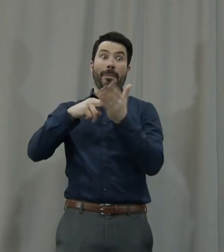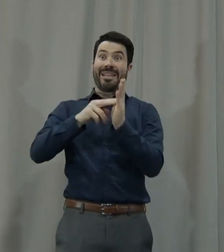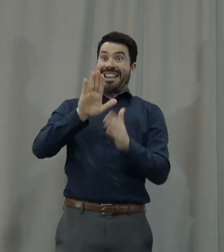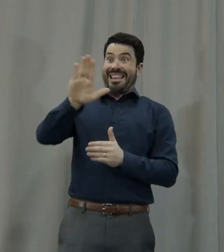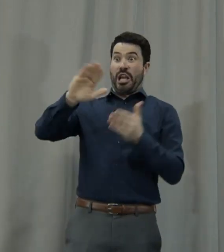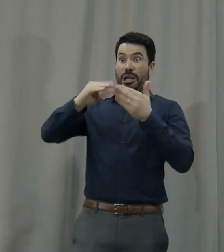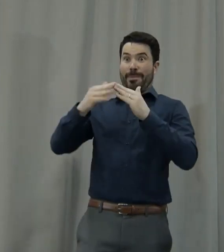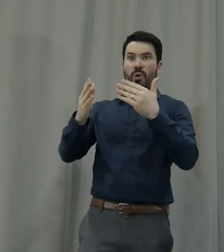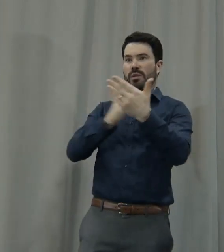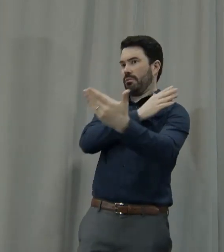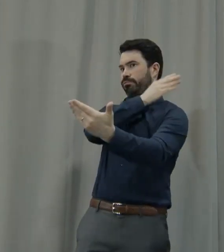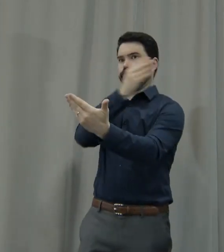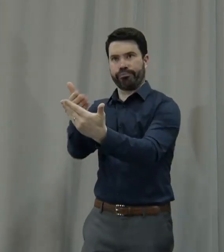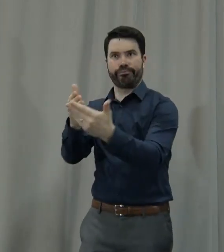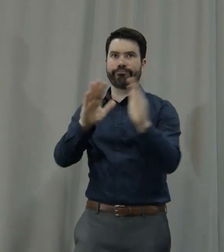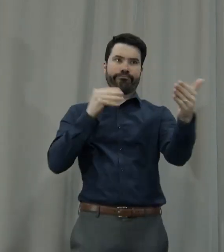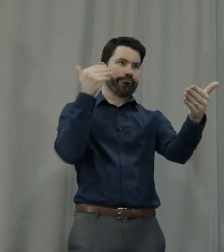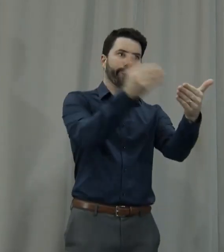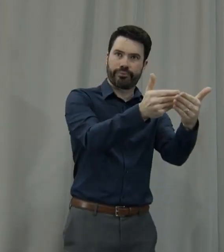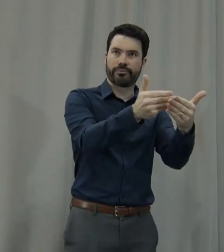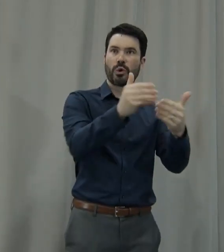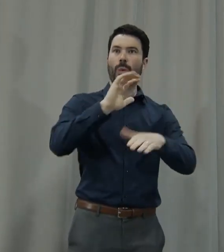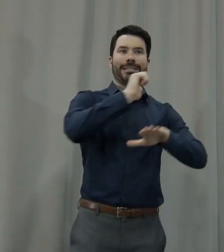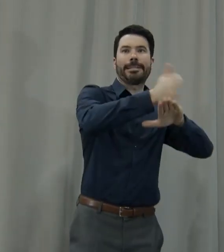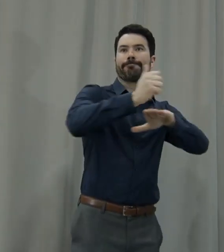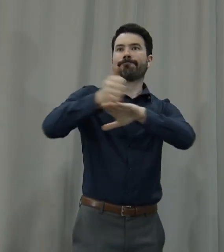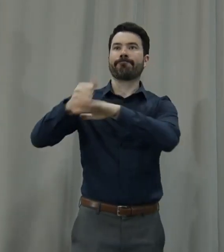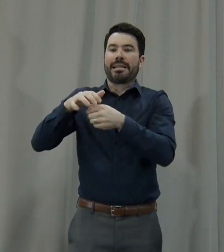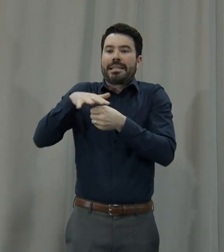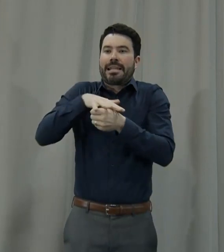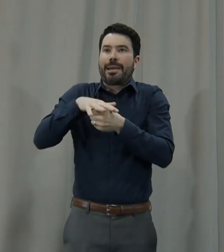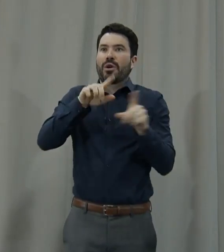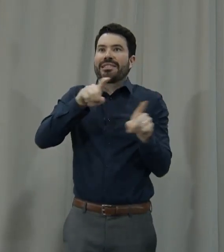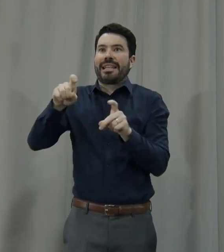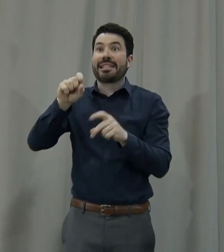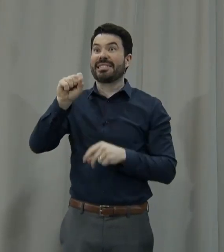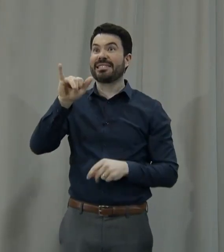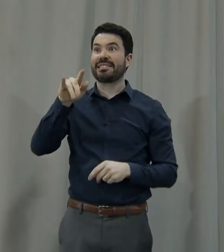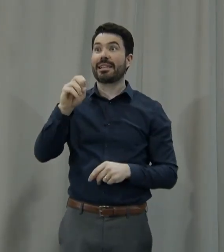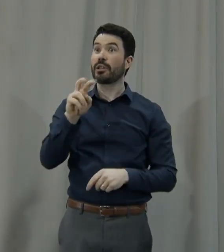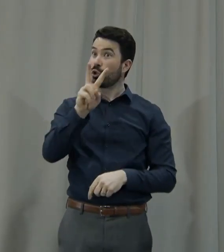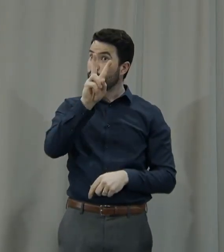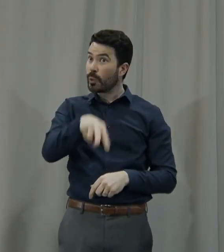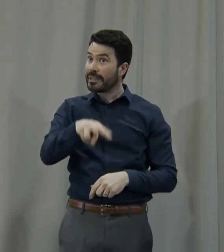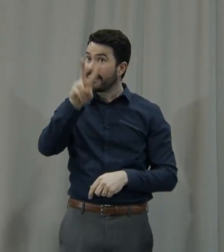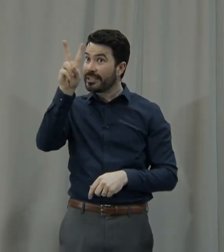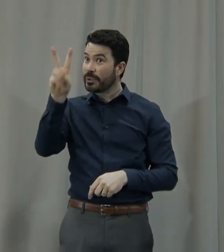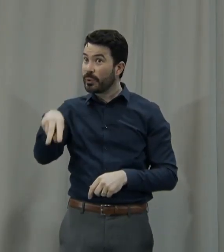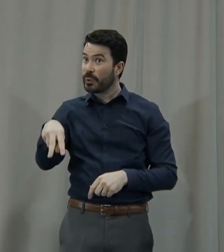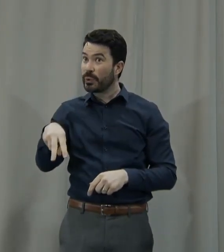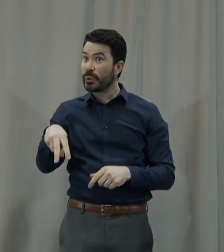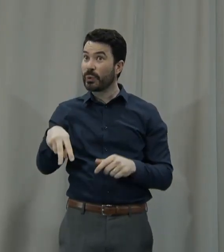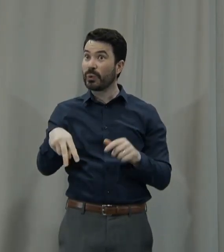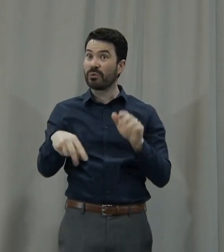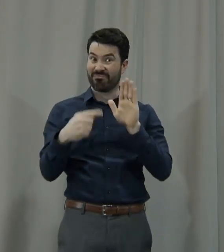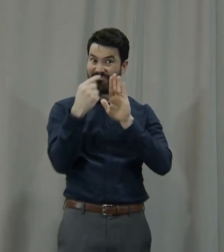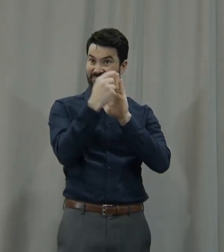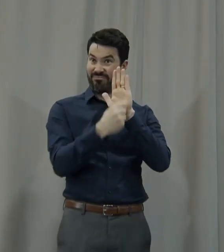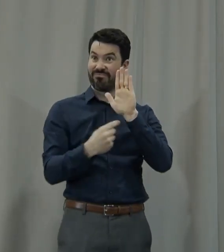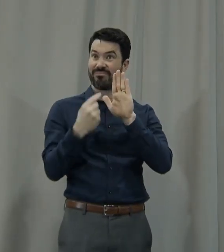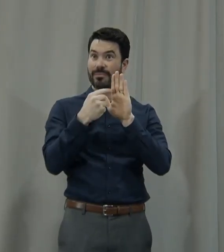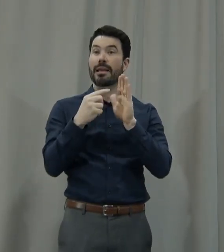communities. We established neighborhood testing sites, 22 of them, in fact, around the state, and where that made